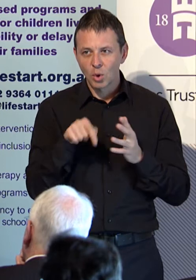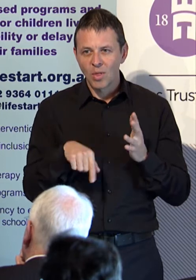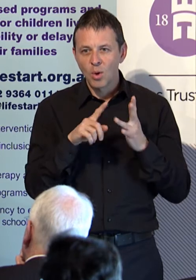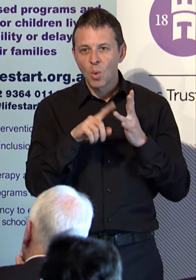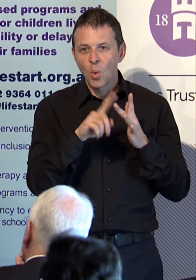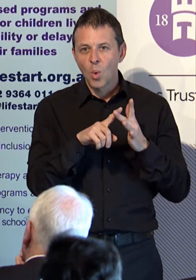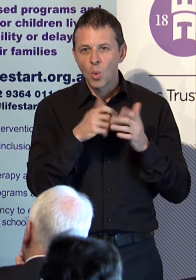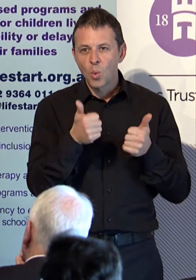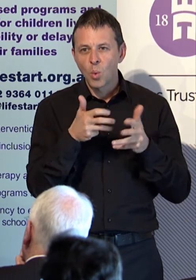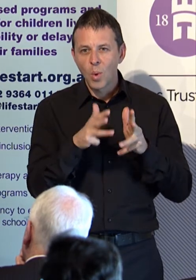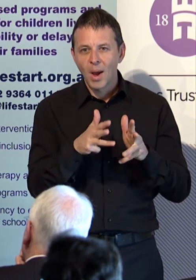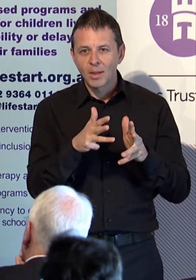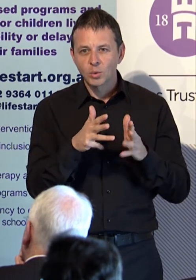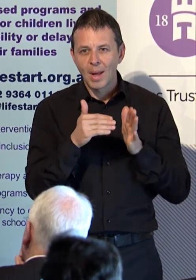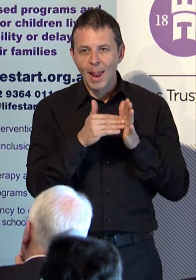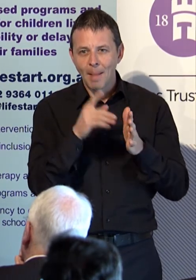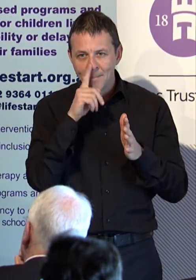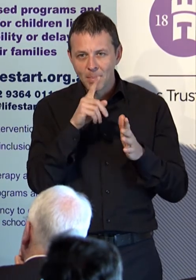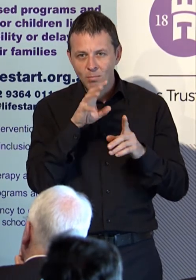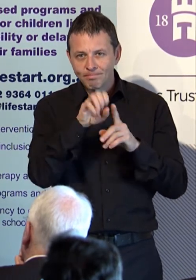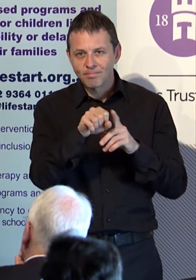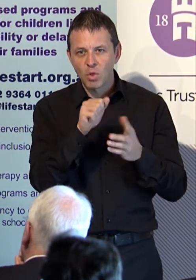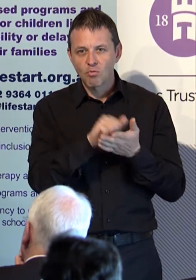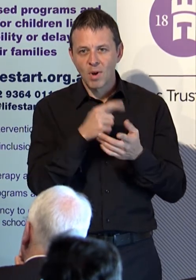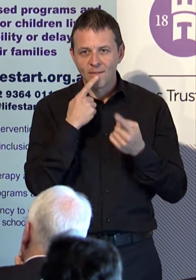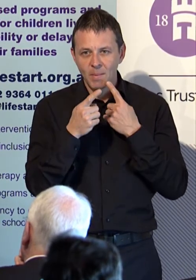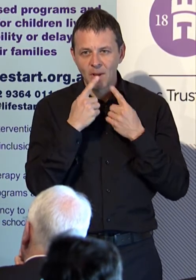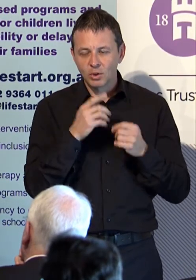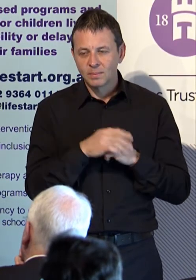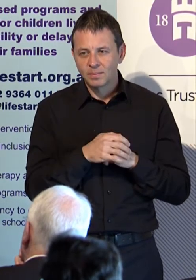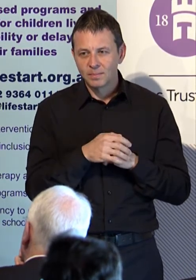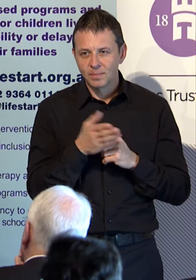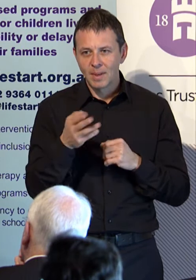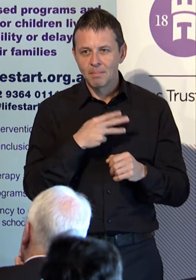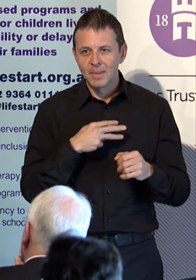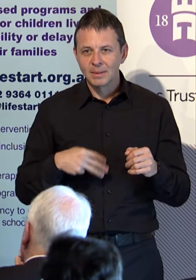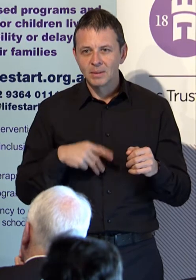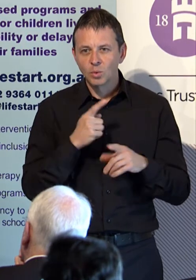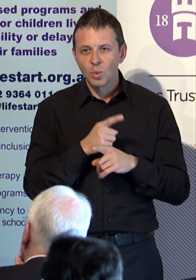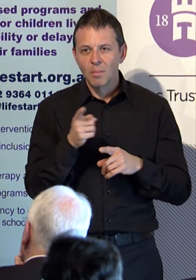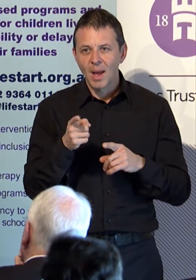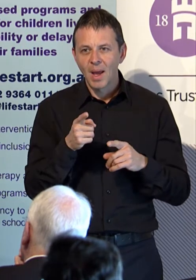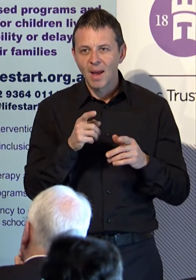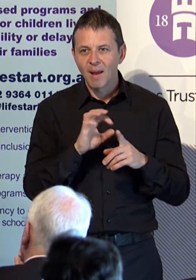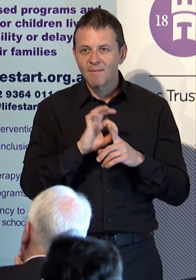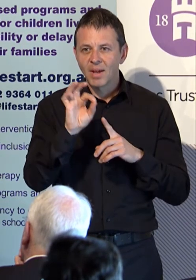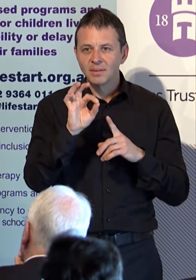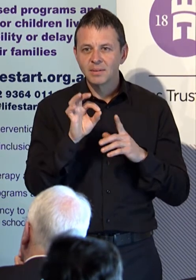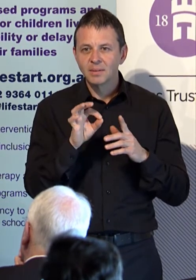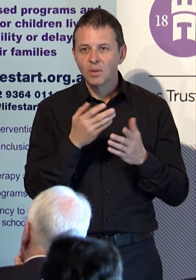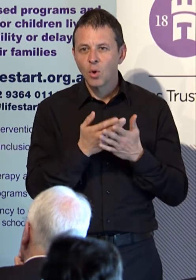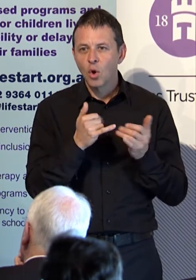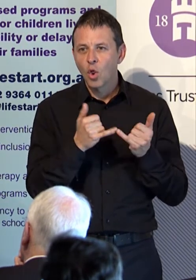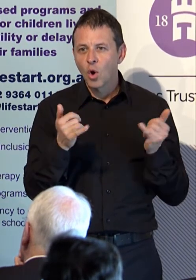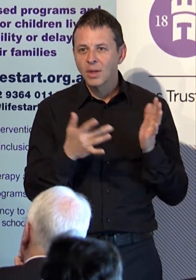system. The Minister has spoken about online media and advances in technologies, and OI has